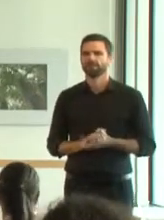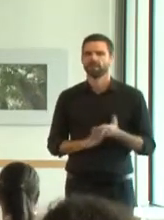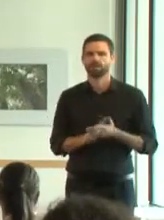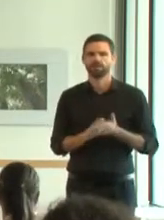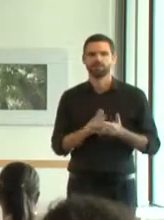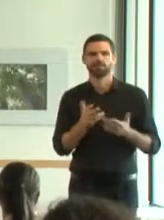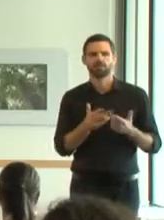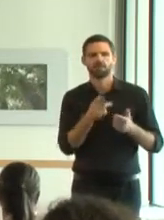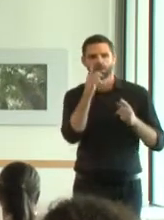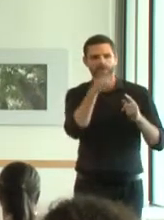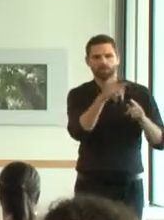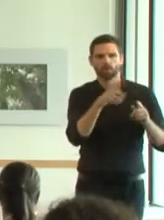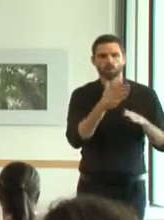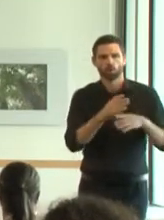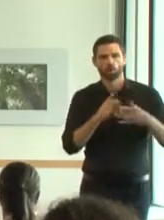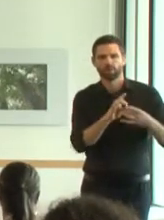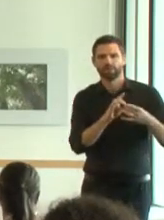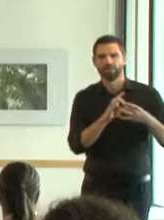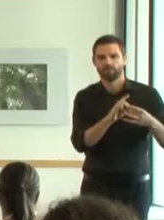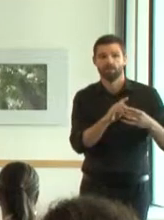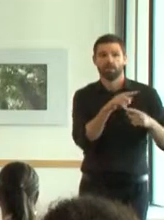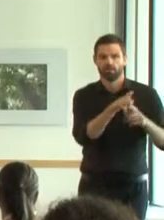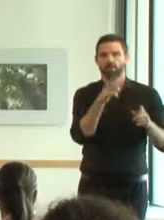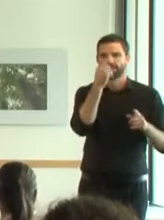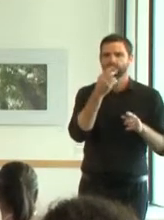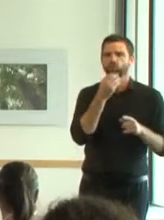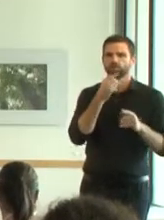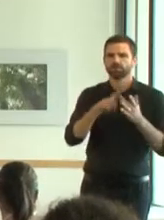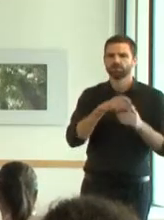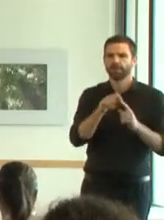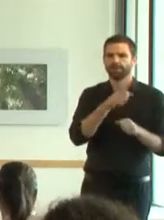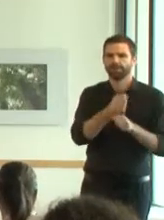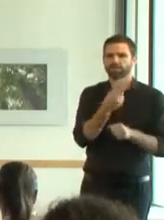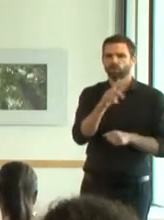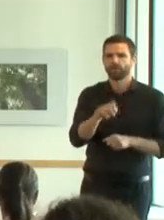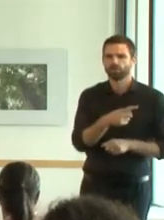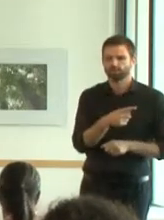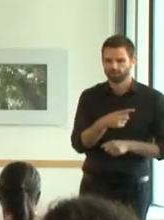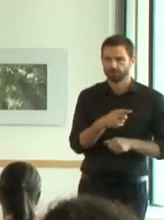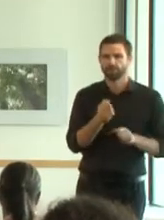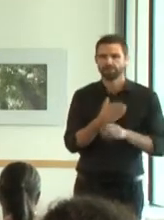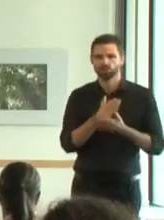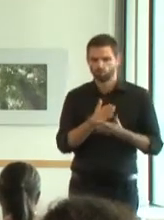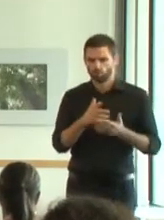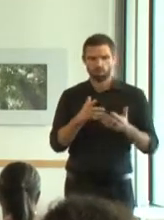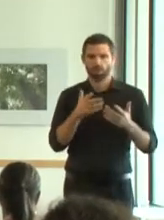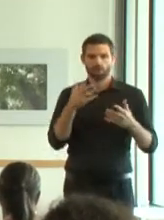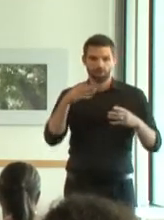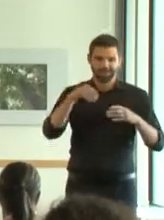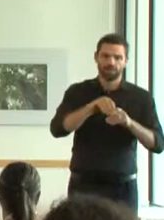system viewers in place which really make use of those JPEG 2000 files, serving up the JPEGs that we need live into the